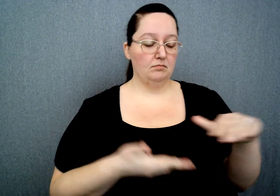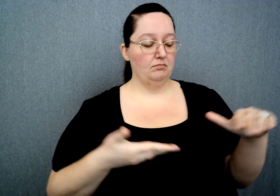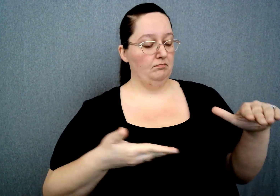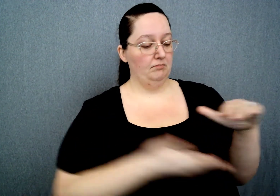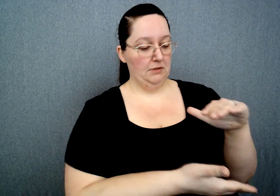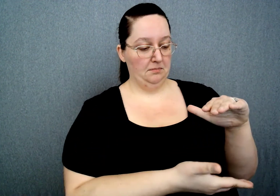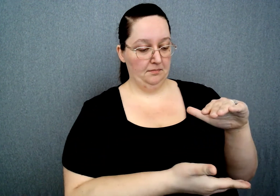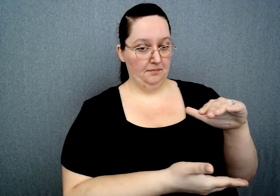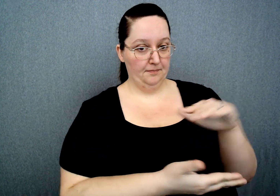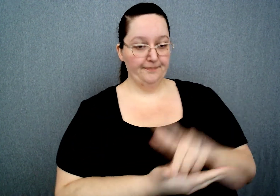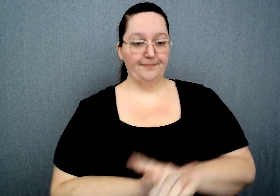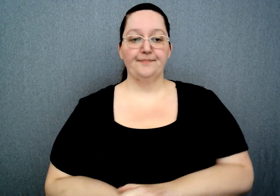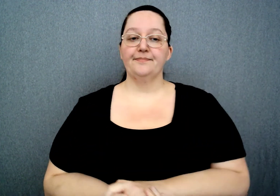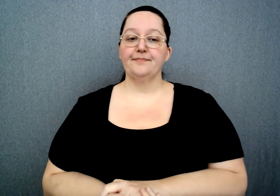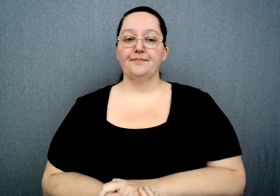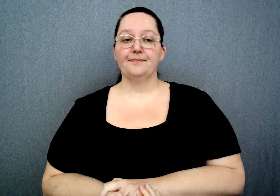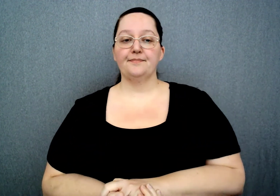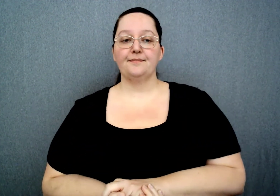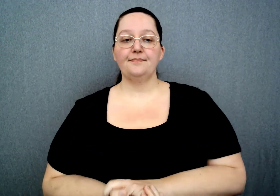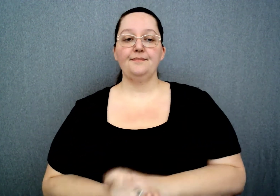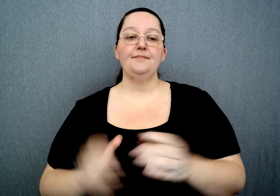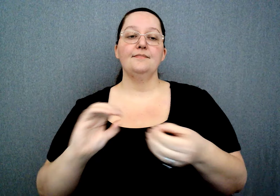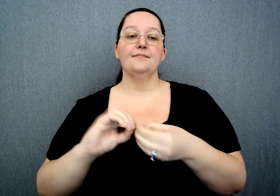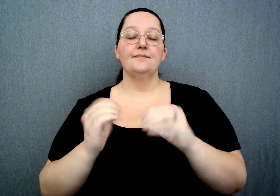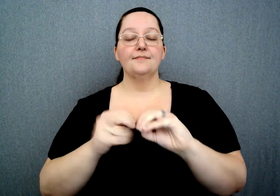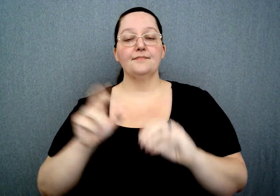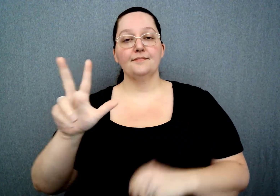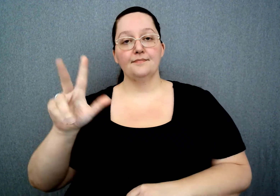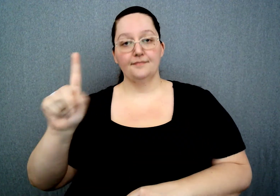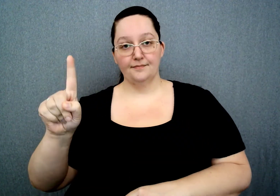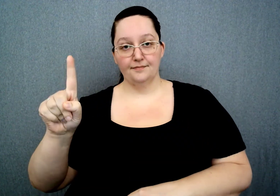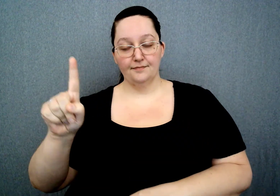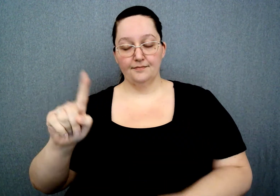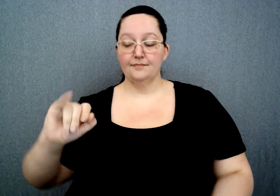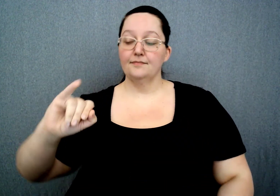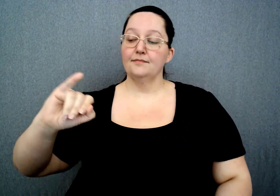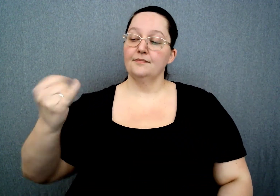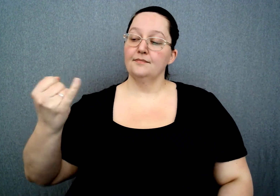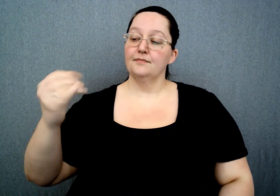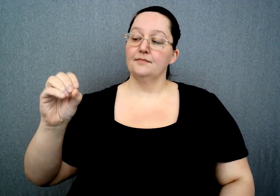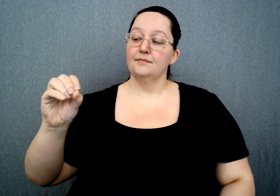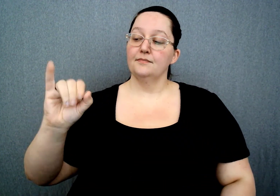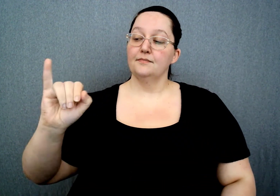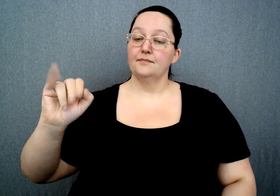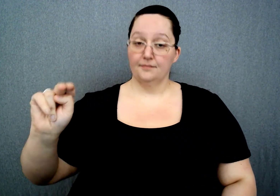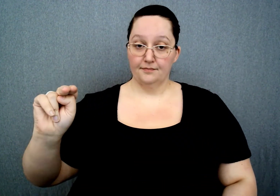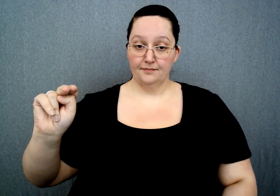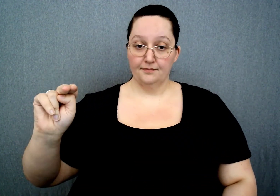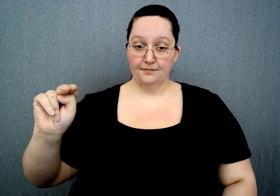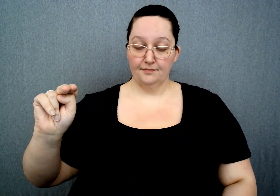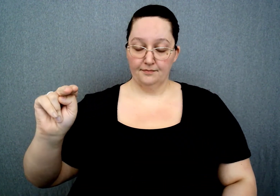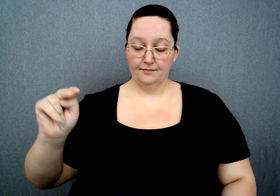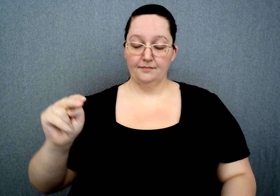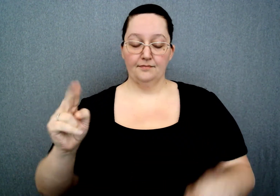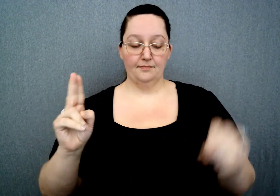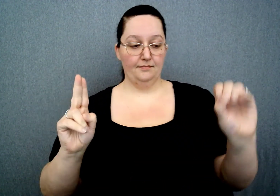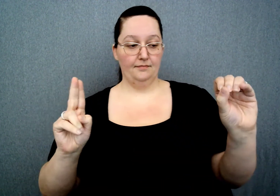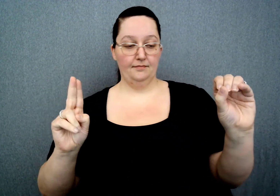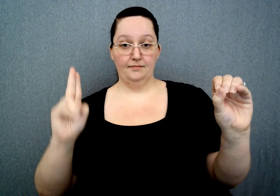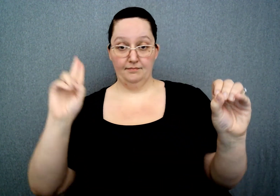Right. Baking, bake. Number 31, join. You're going to